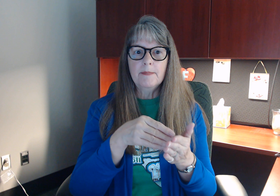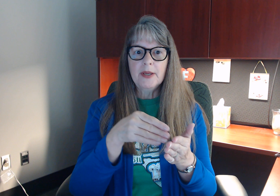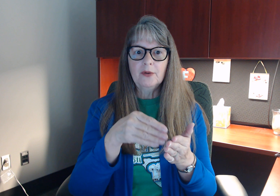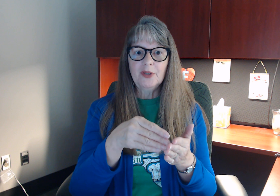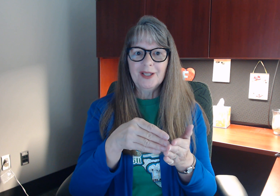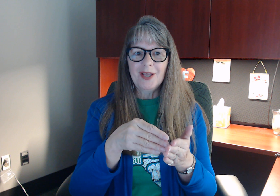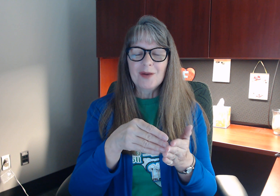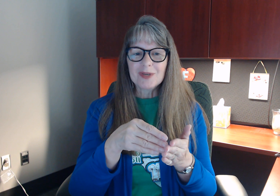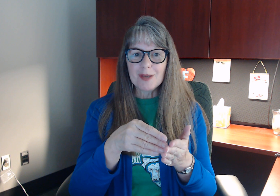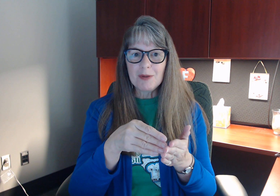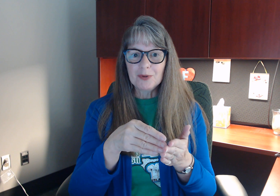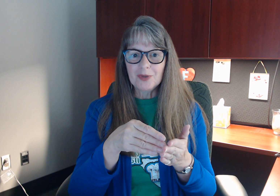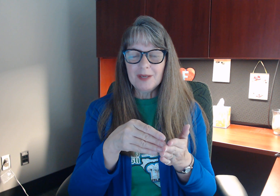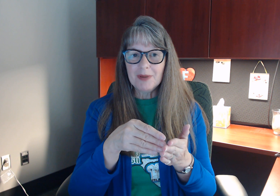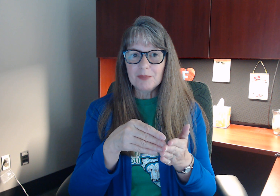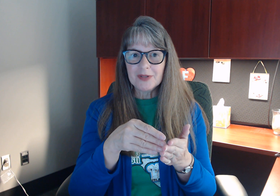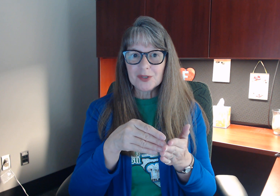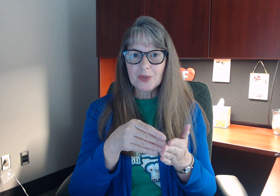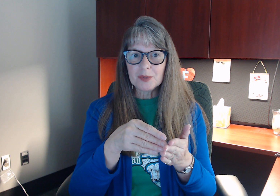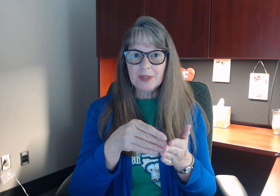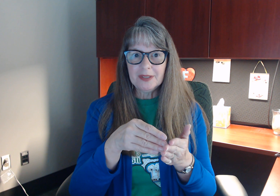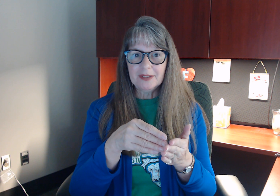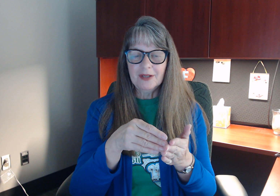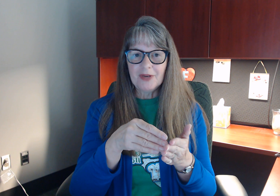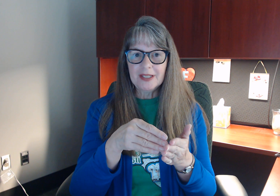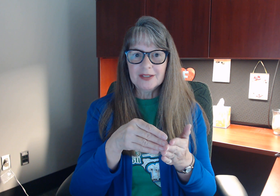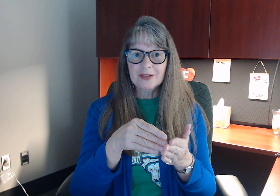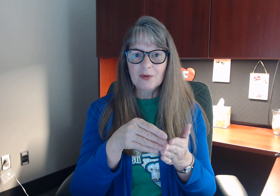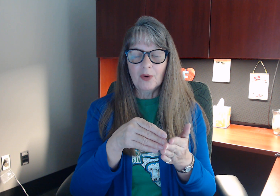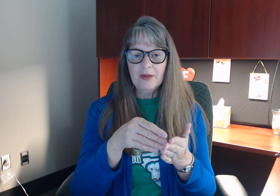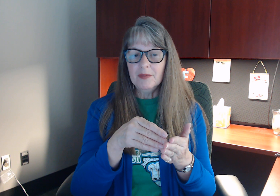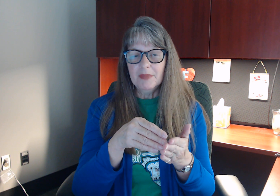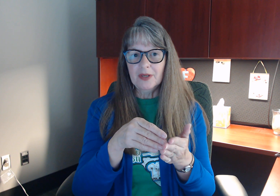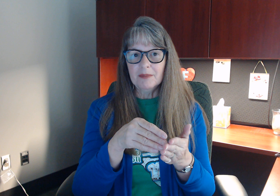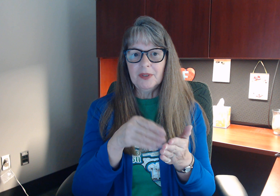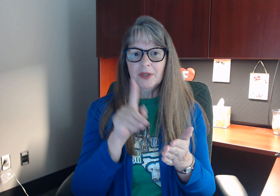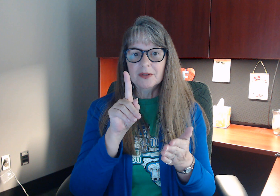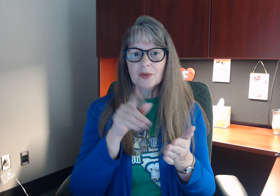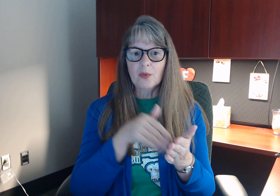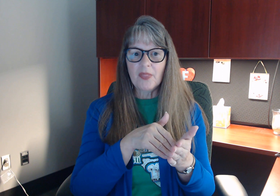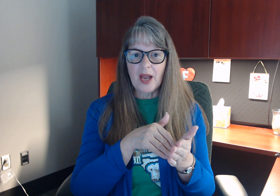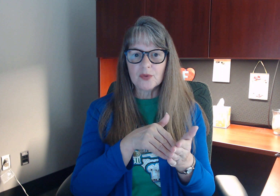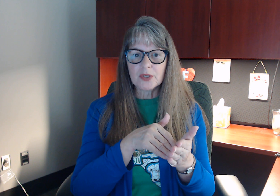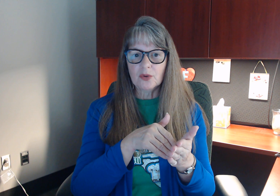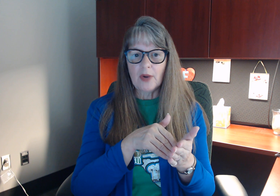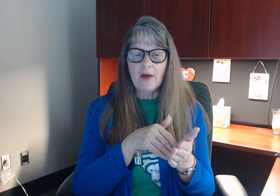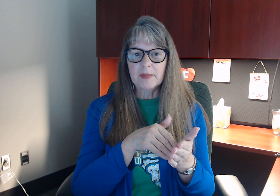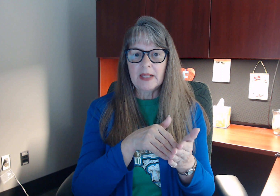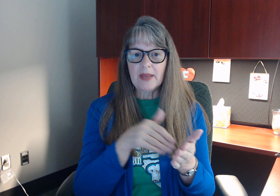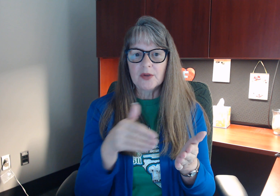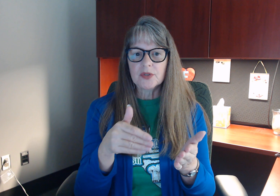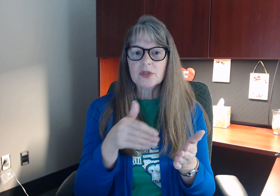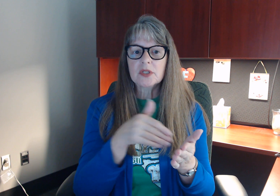1,000,000,000. But some people don't keep up with it, so I'll spell it if I get, or even million and billion, so 1,000 or however many thousand. This is